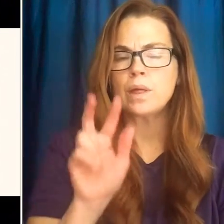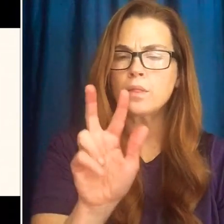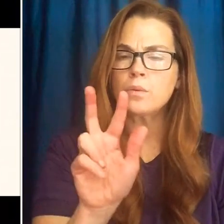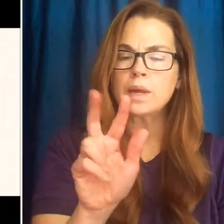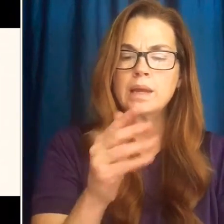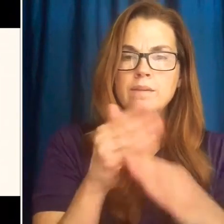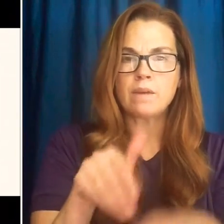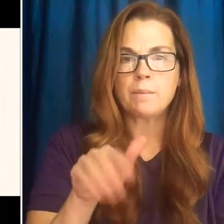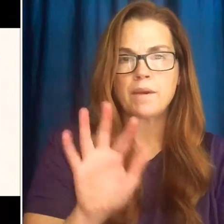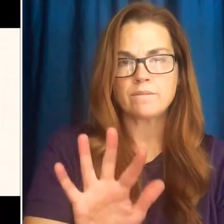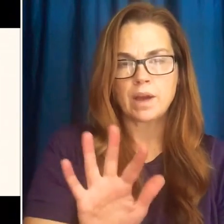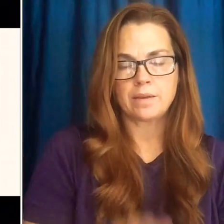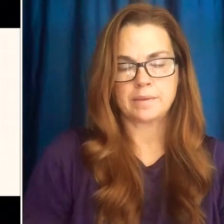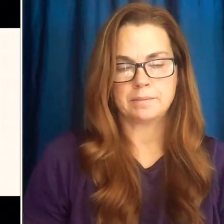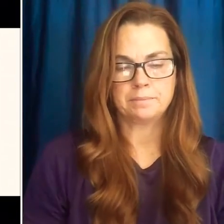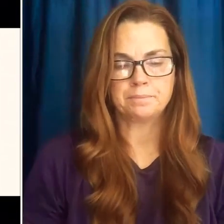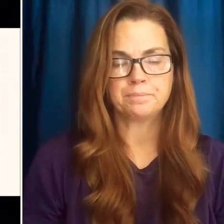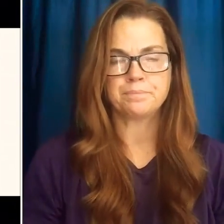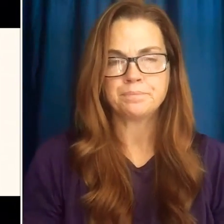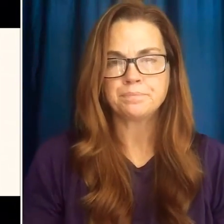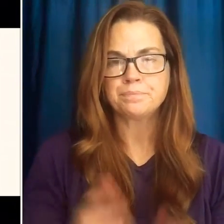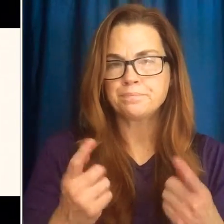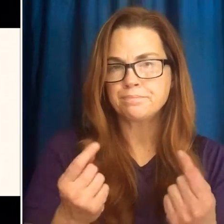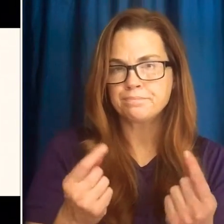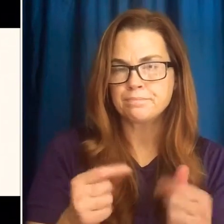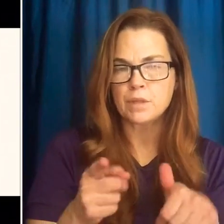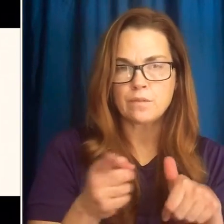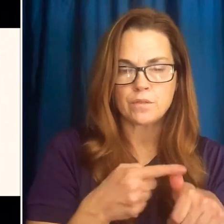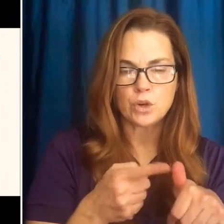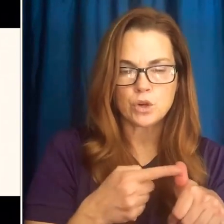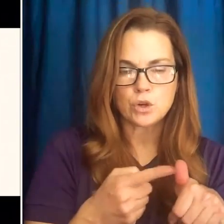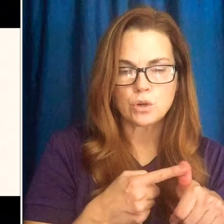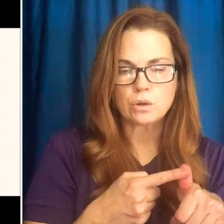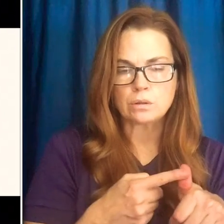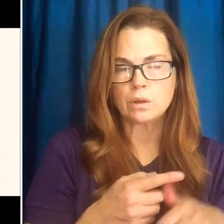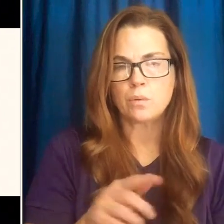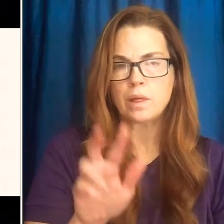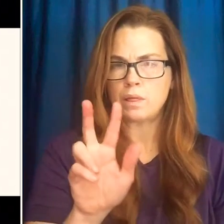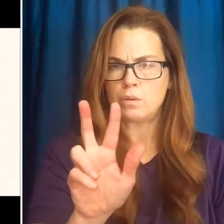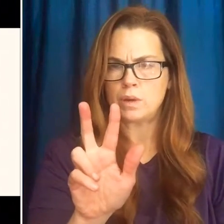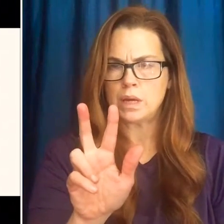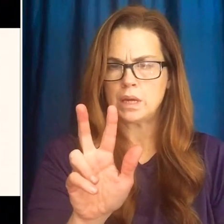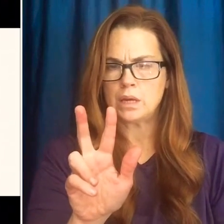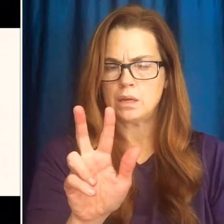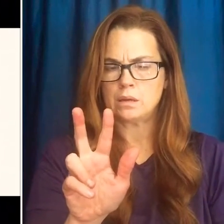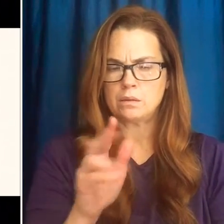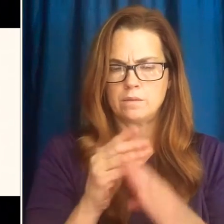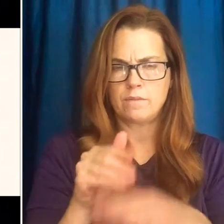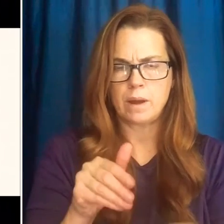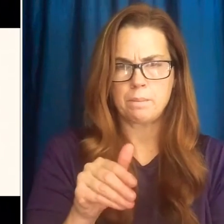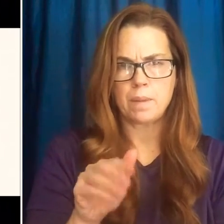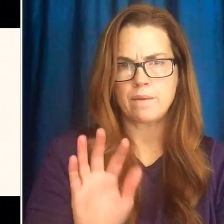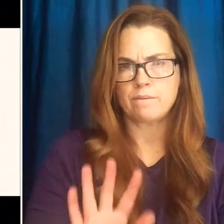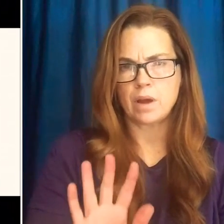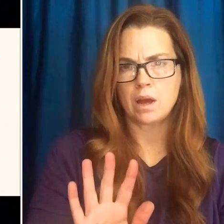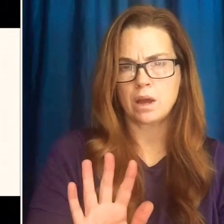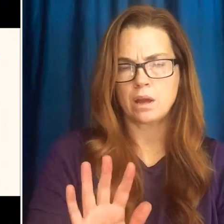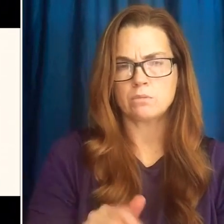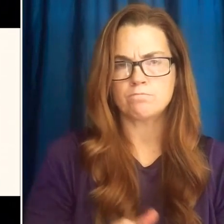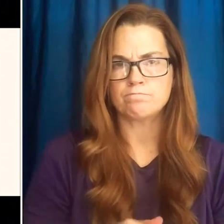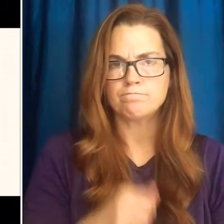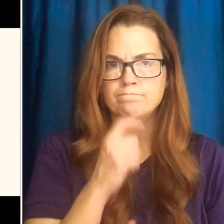Or how many groups of 5 can I make from 3? And I think we agree the answer to that is 0. I can't make any